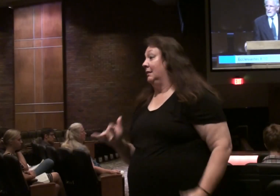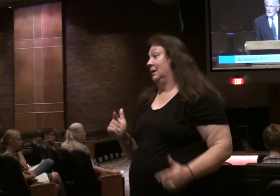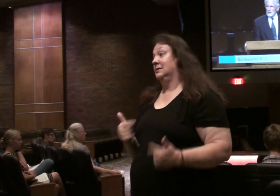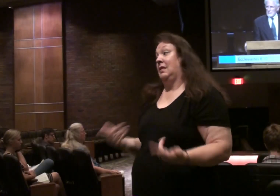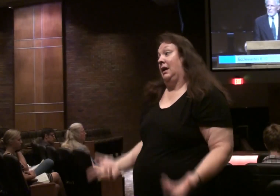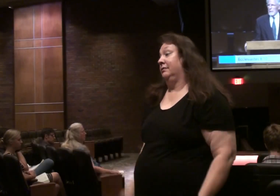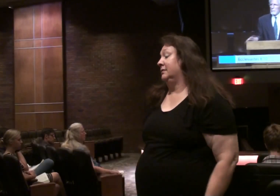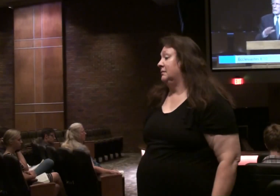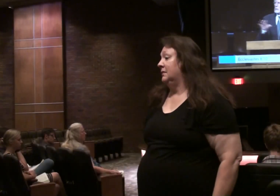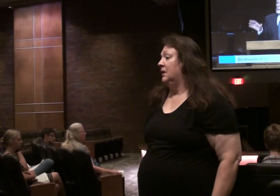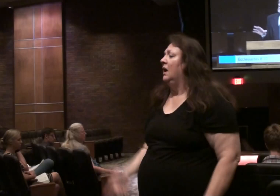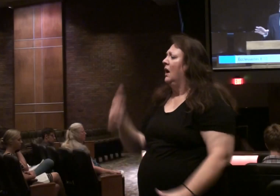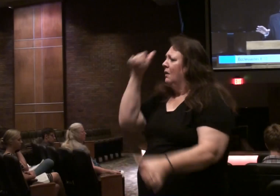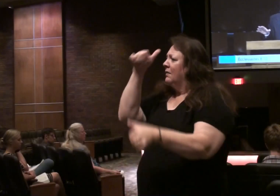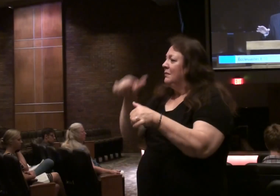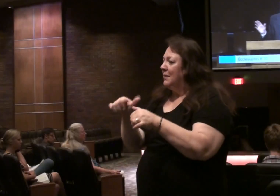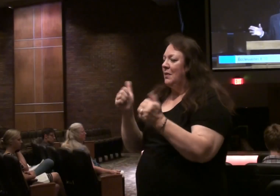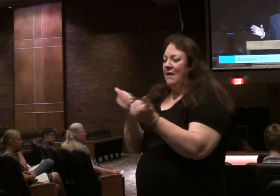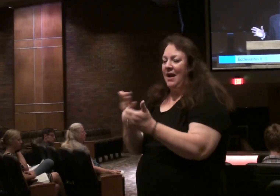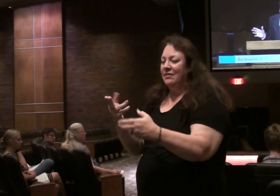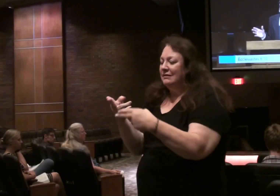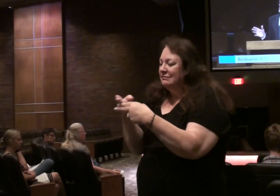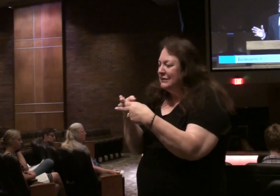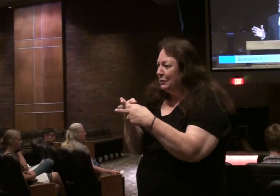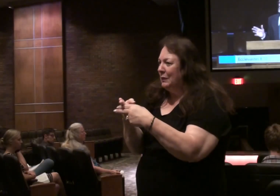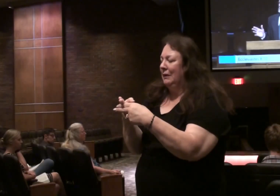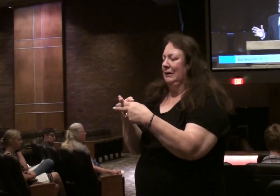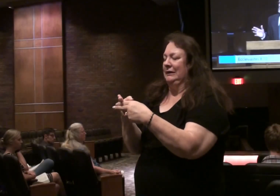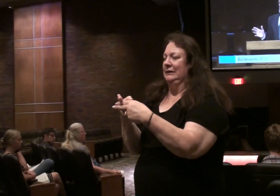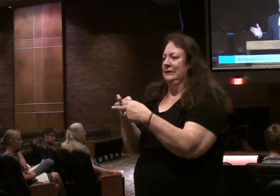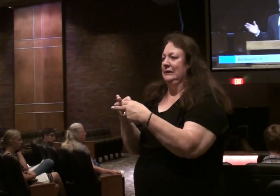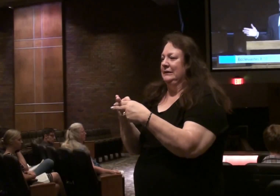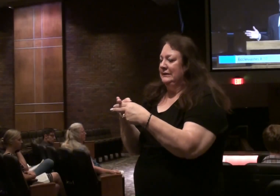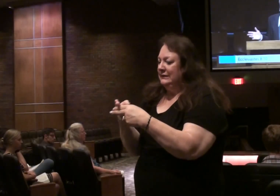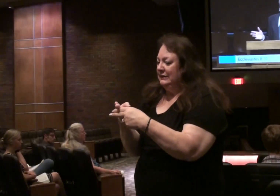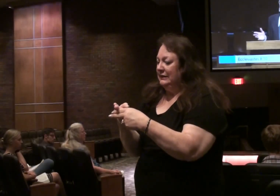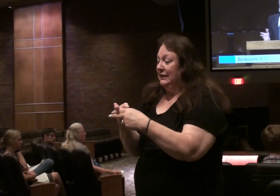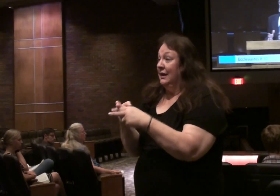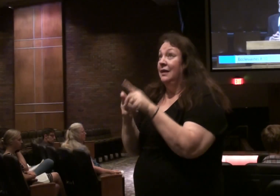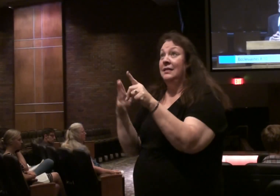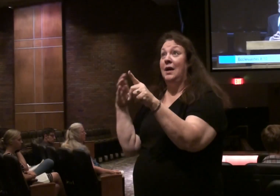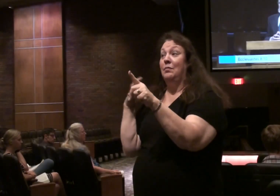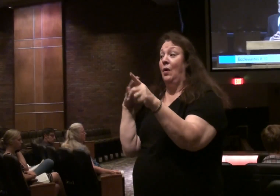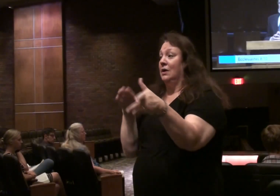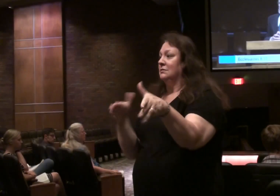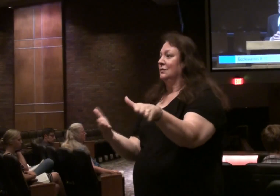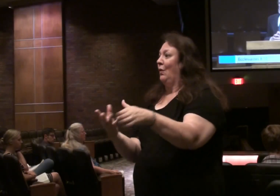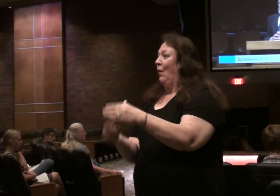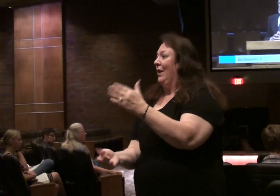is. But remember, it's all temporary. It's transitory. That boss is gone.